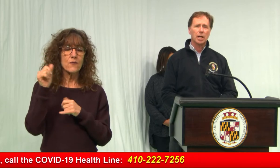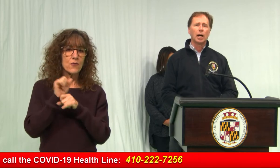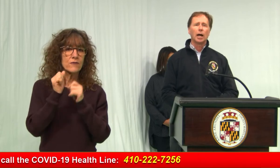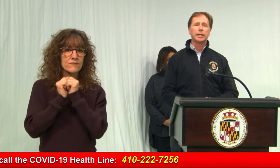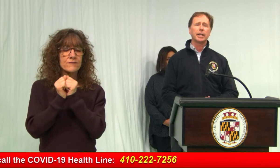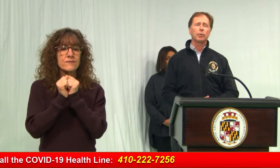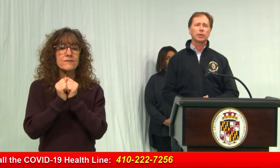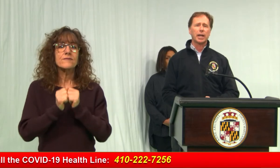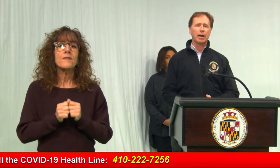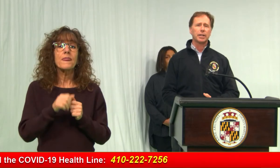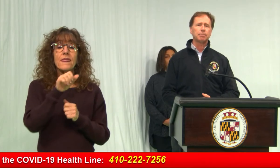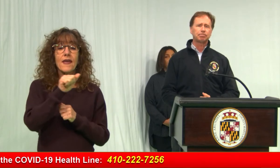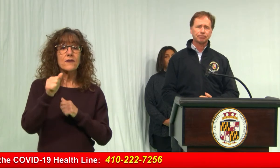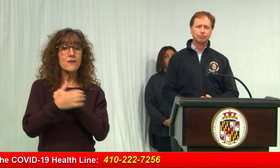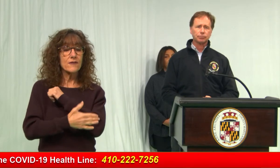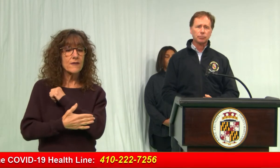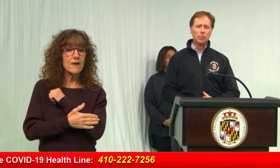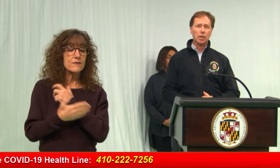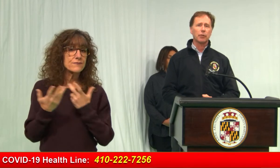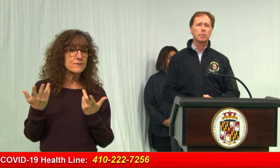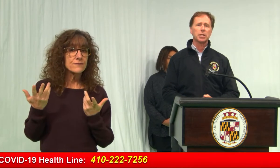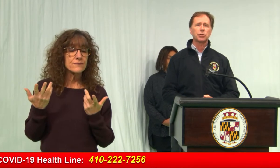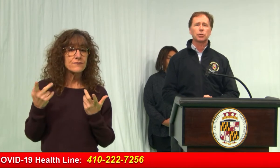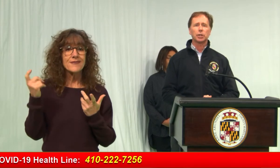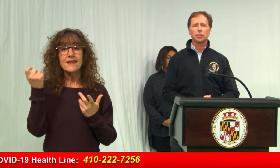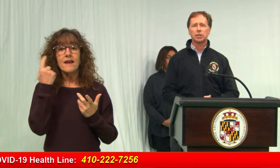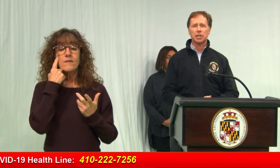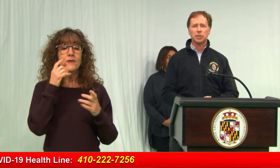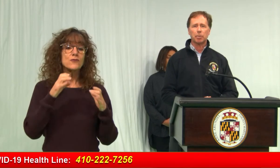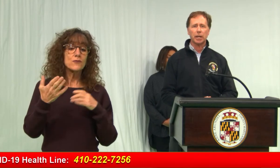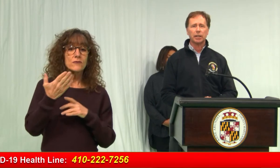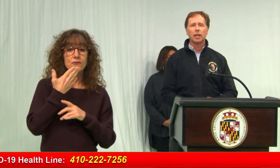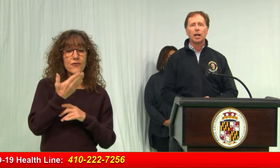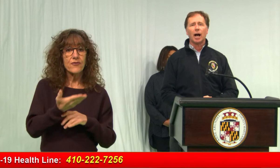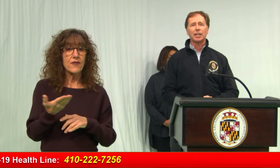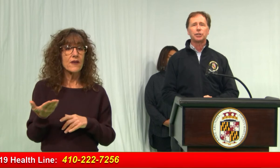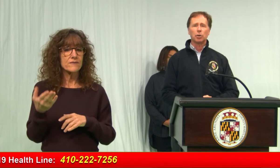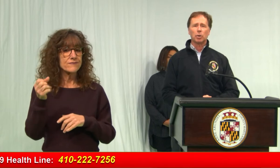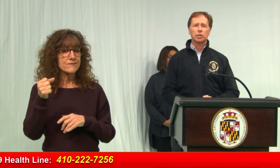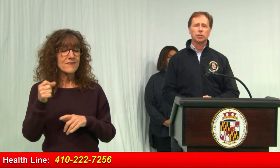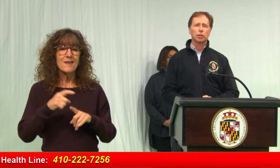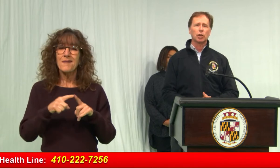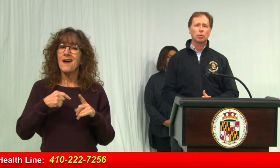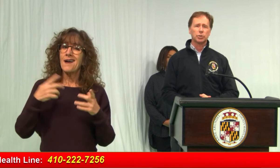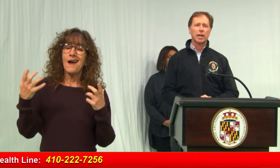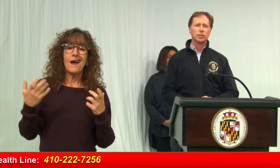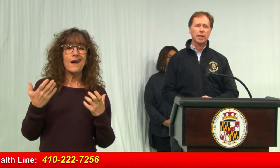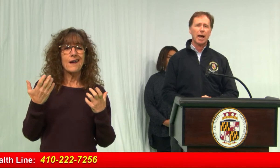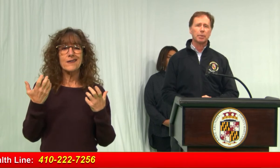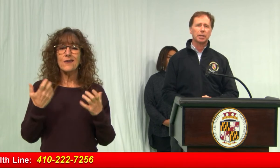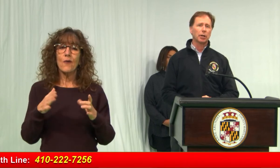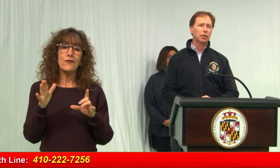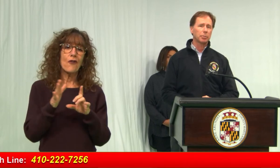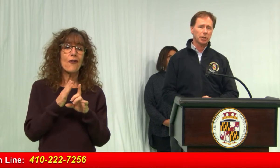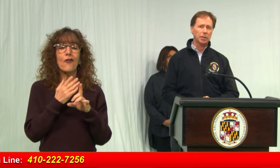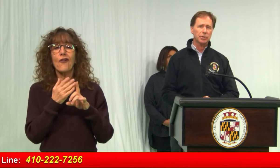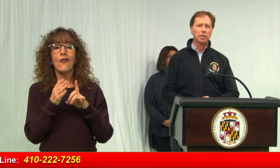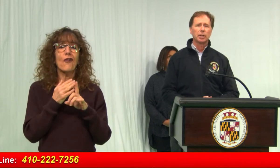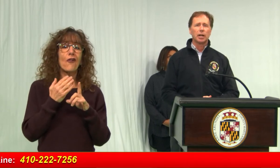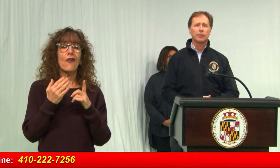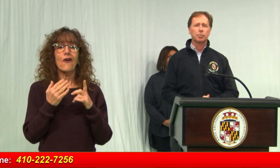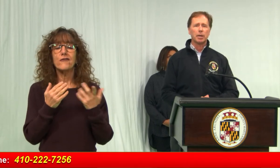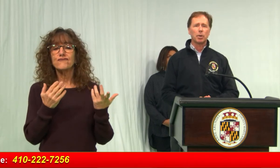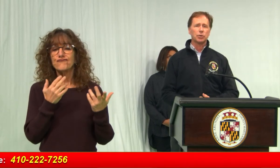this. In Anne Arundel County, government is doing good things, but I don't want to sugarcoat what's actually happening in our